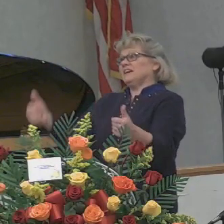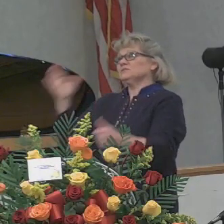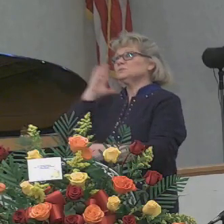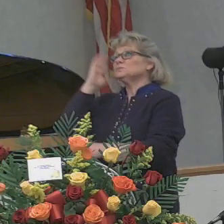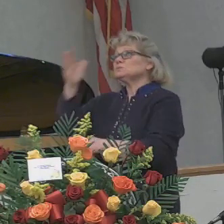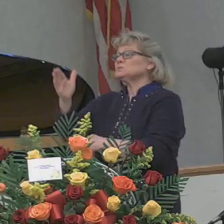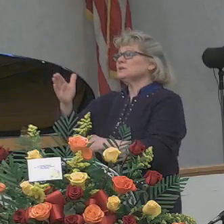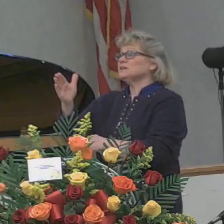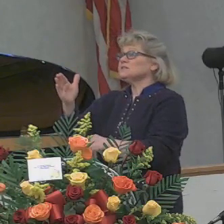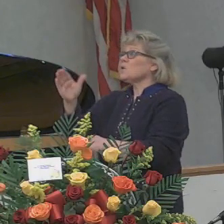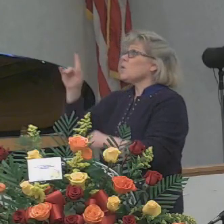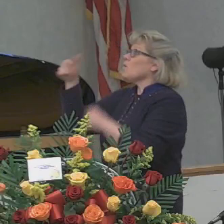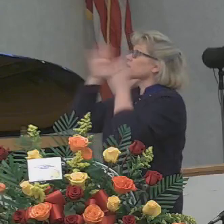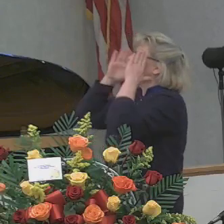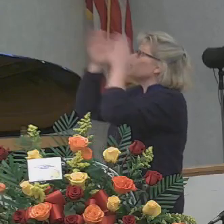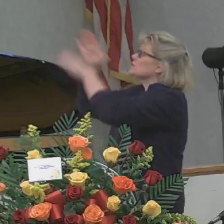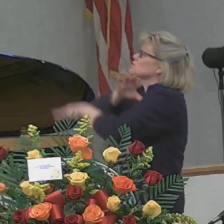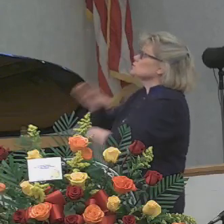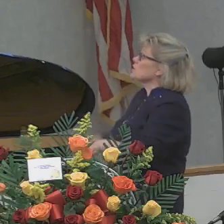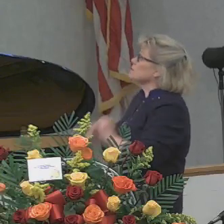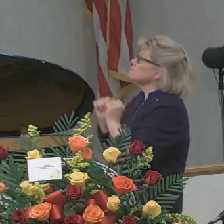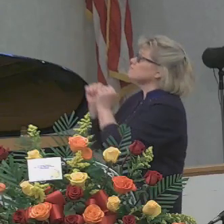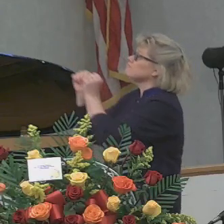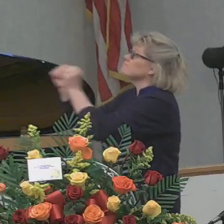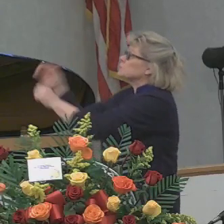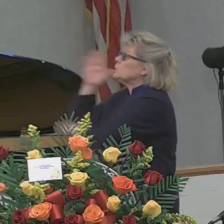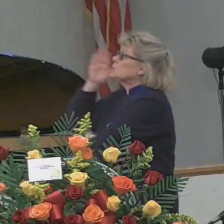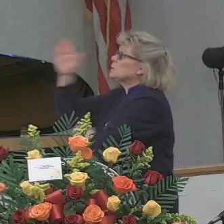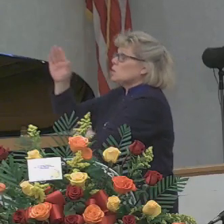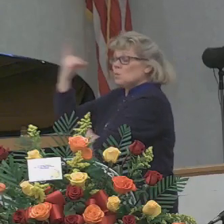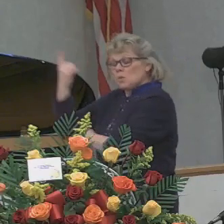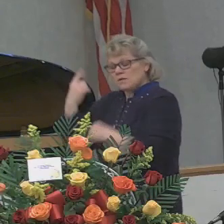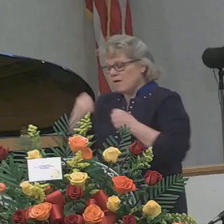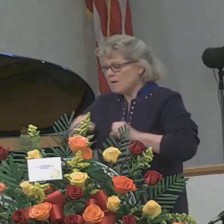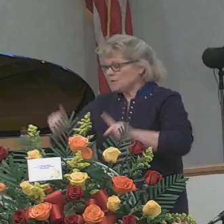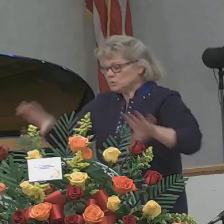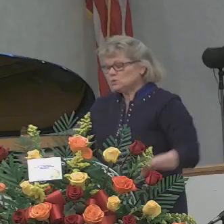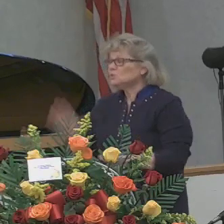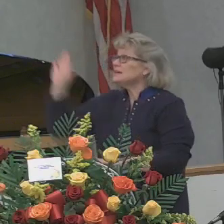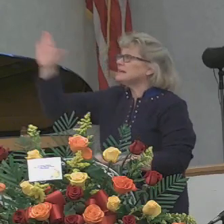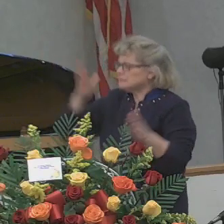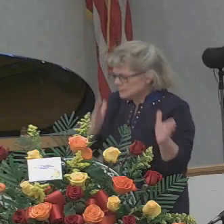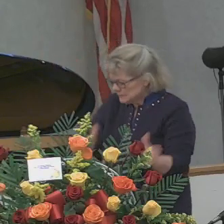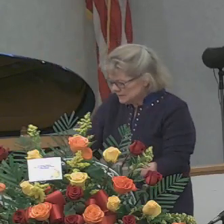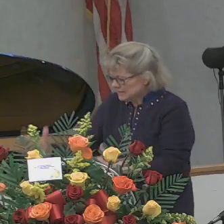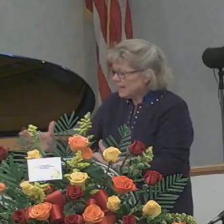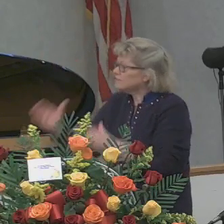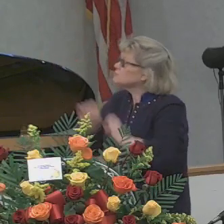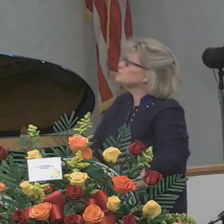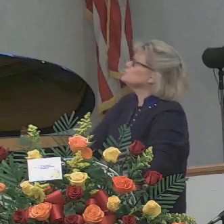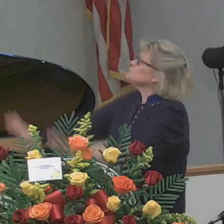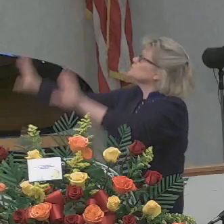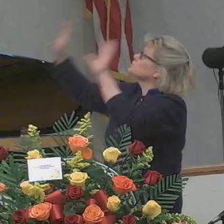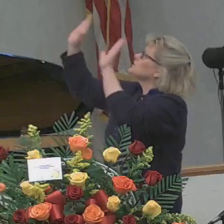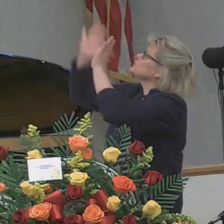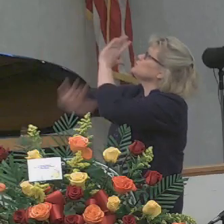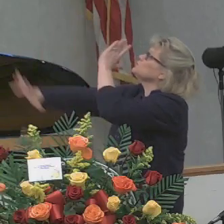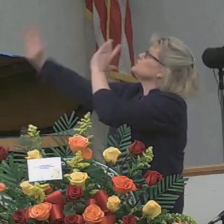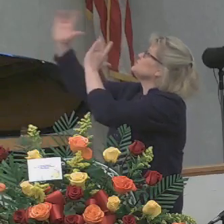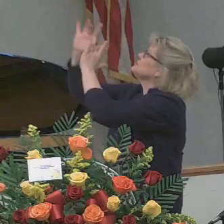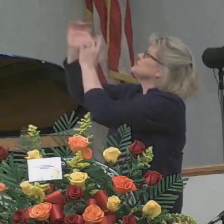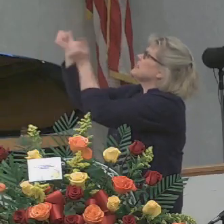Only what's done for Christ will last. Only one chance to do his will. So give to Jesus all your